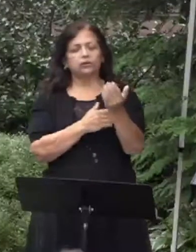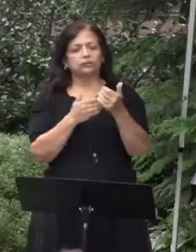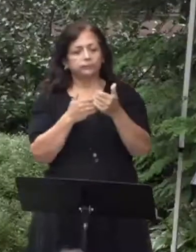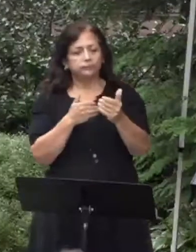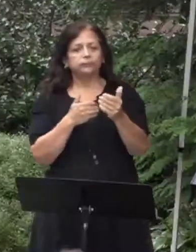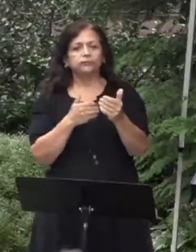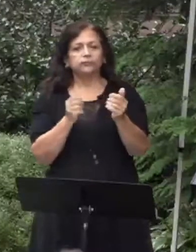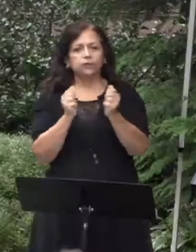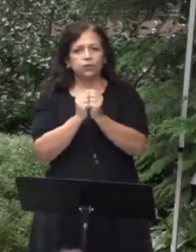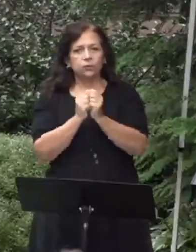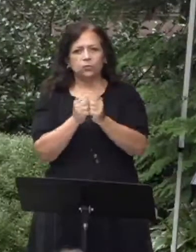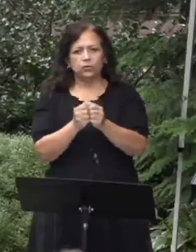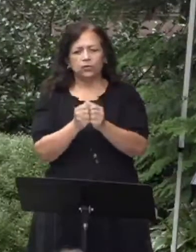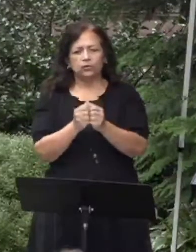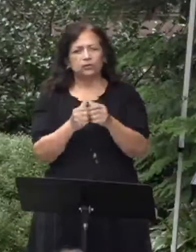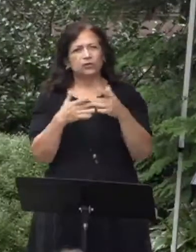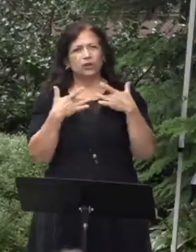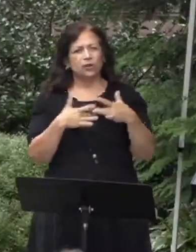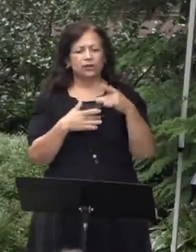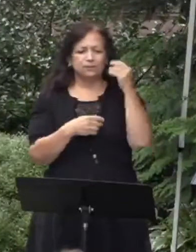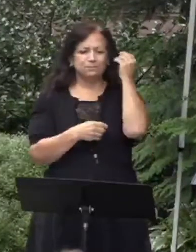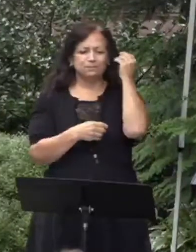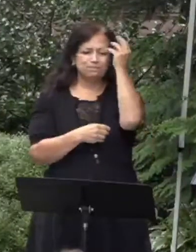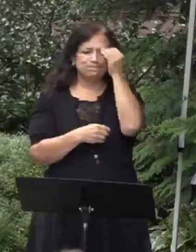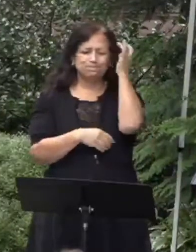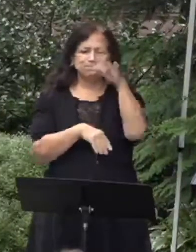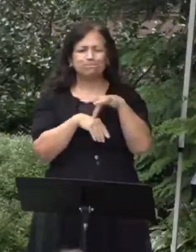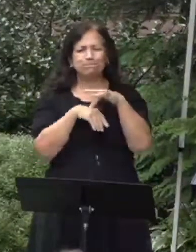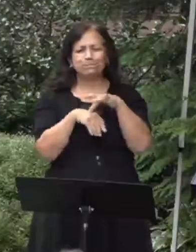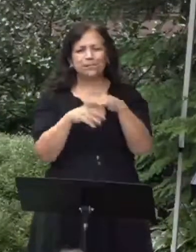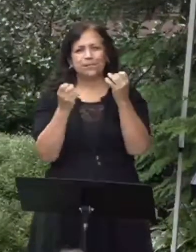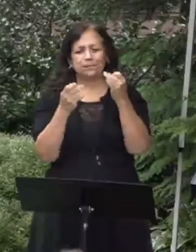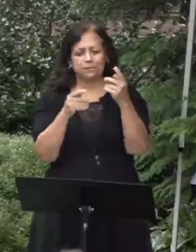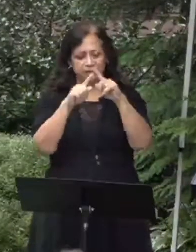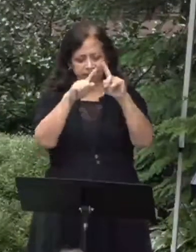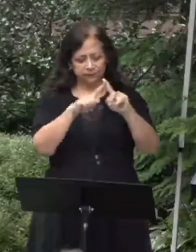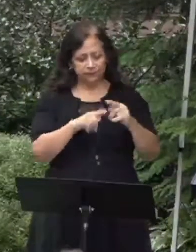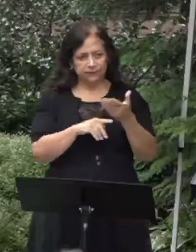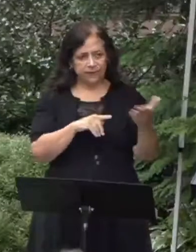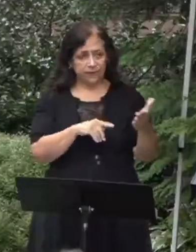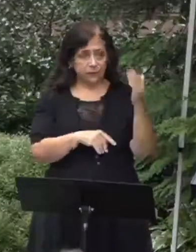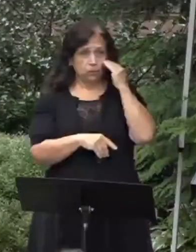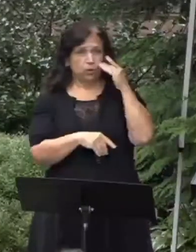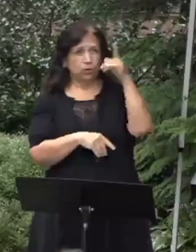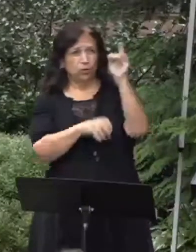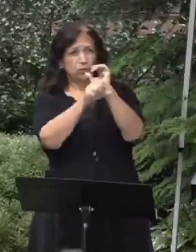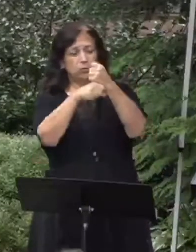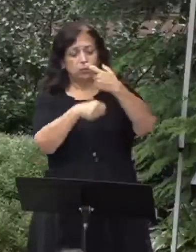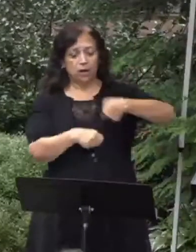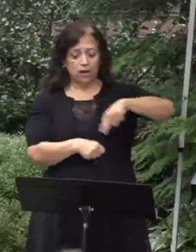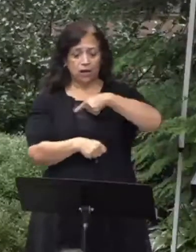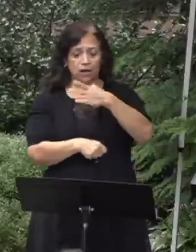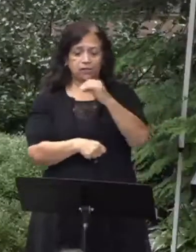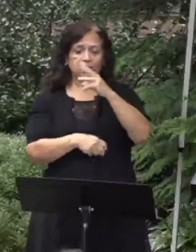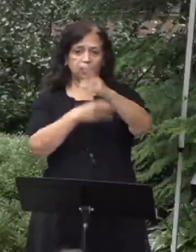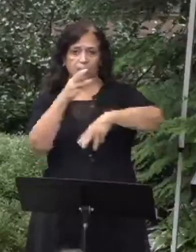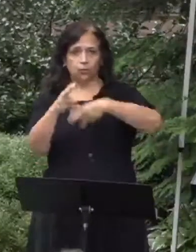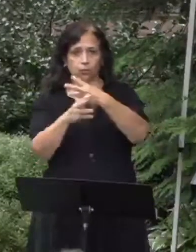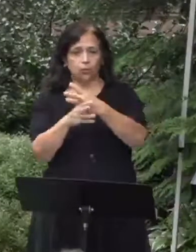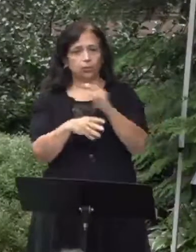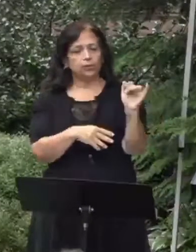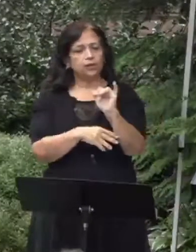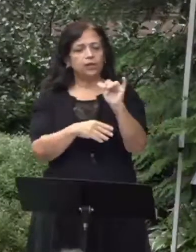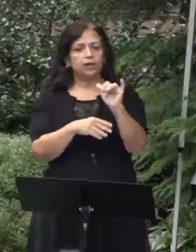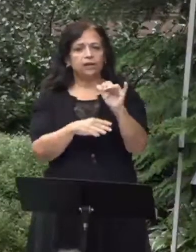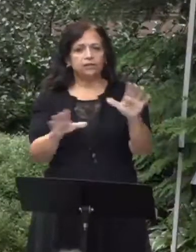with many things on our hearts. We know that you created us and created this world as an act of